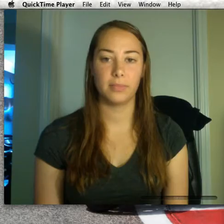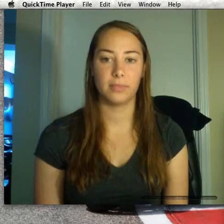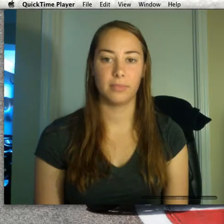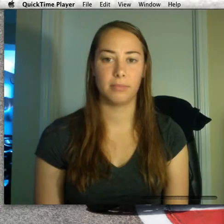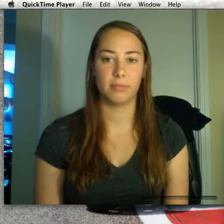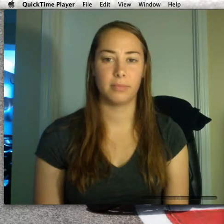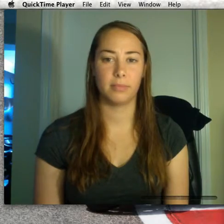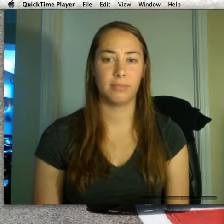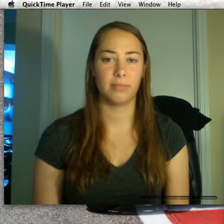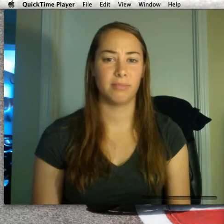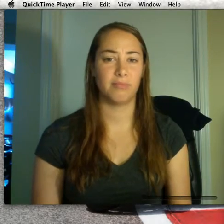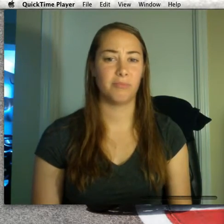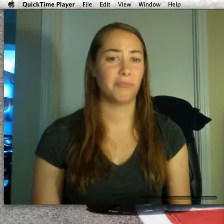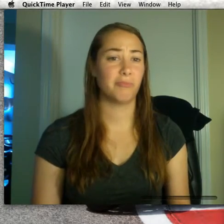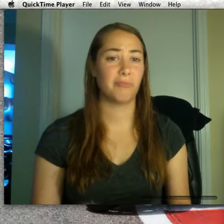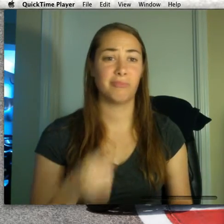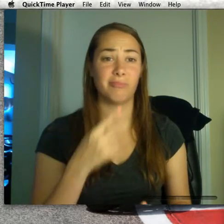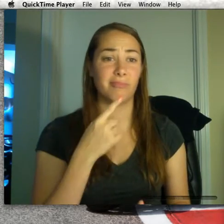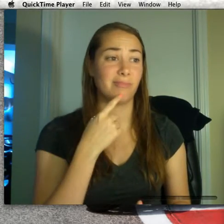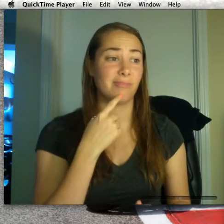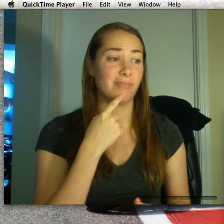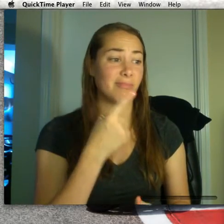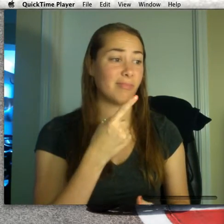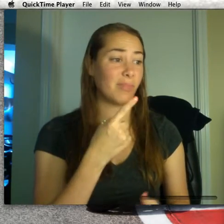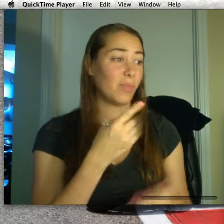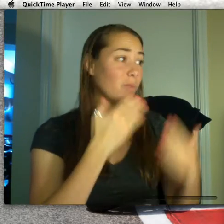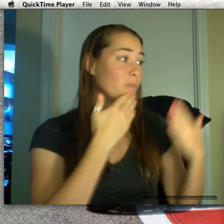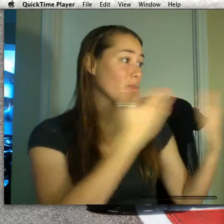express my thanks to management